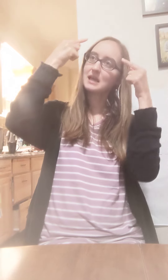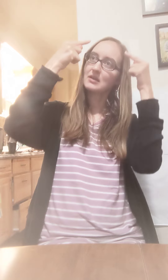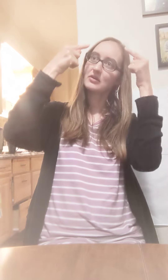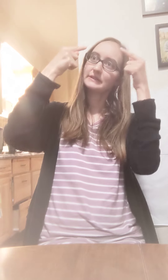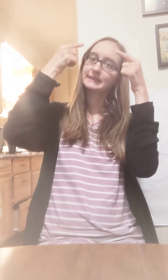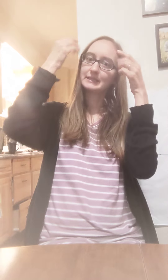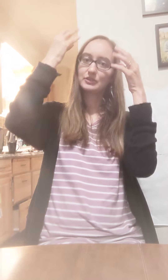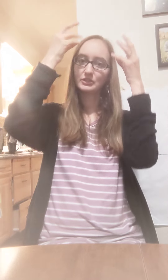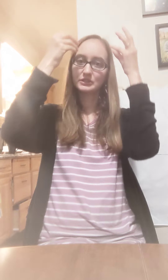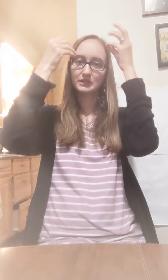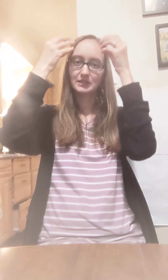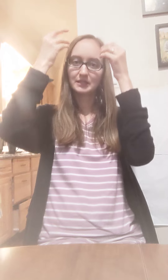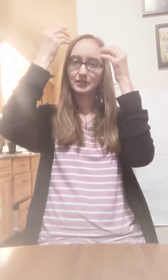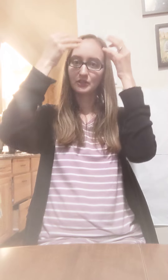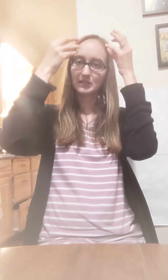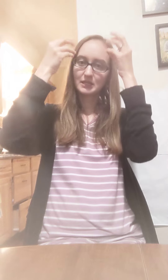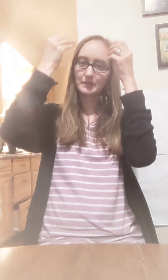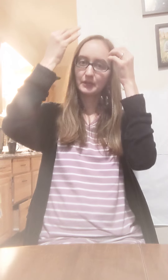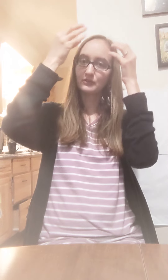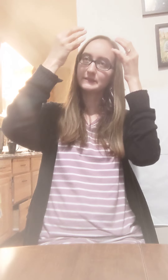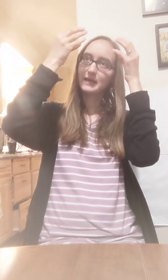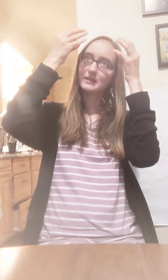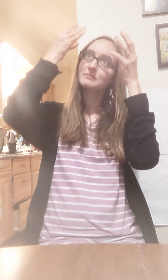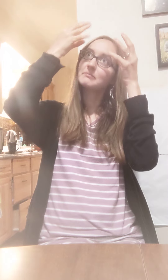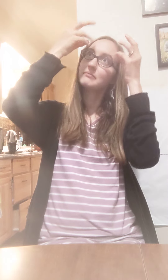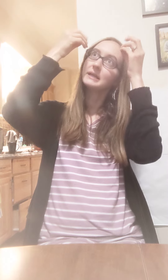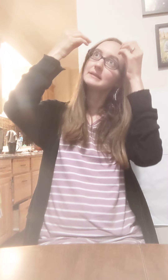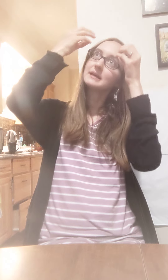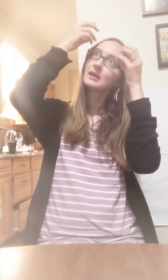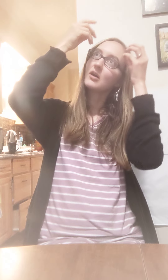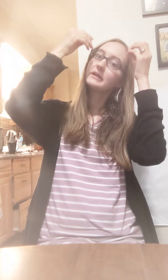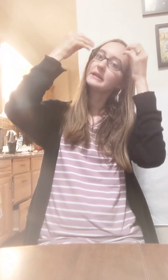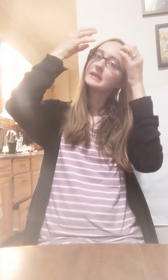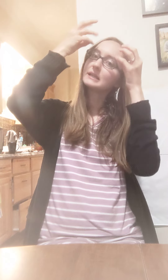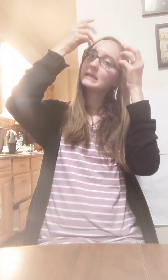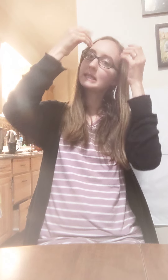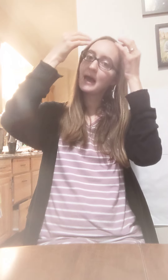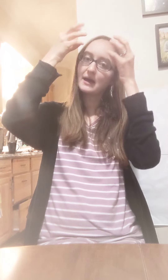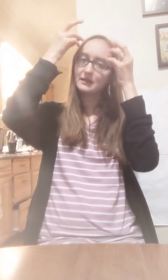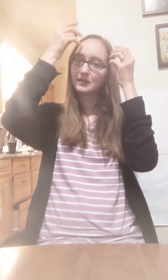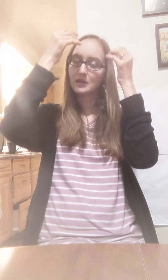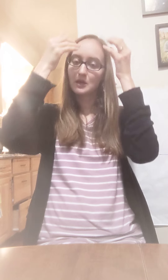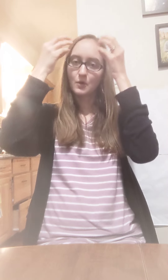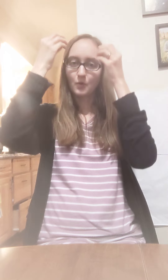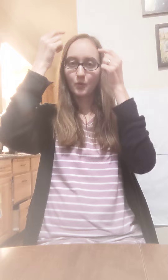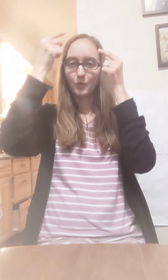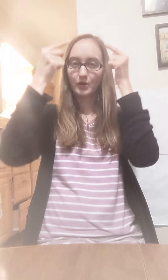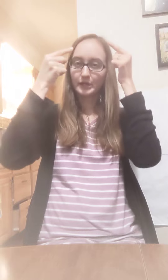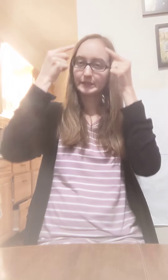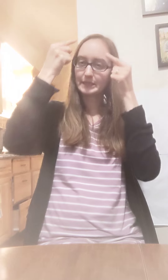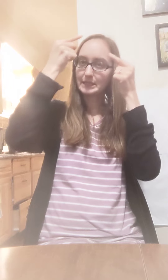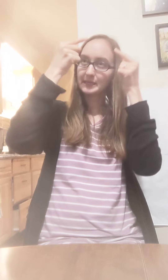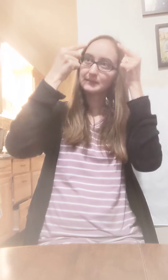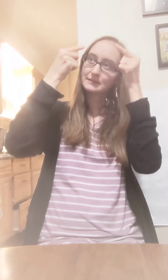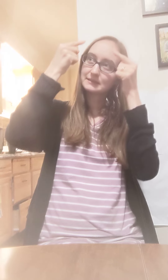on it, it's like you're, you're thinking about, you can sign meditate on it like that, or like this,